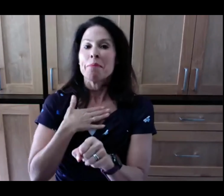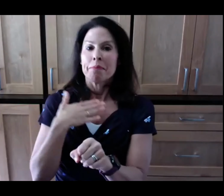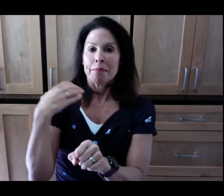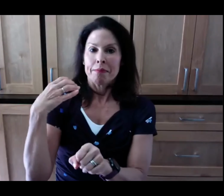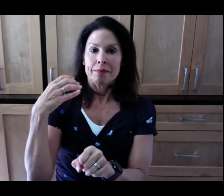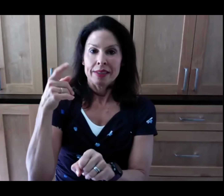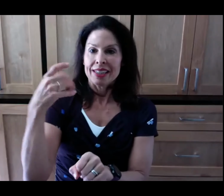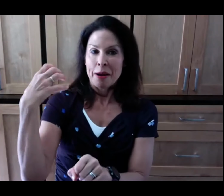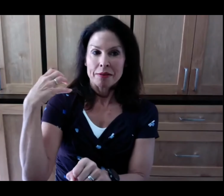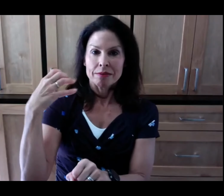10 years ago.